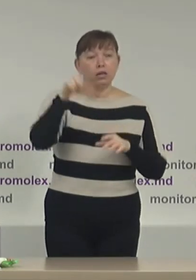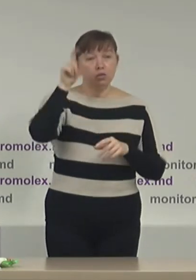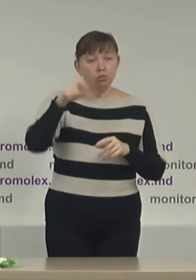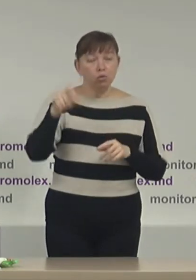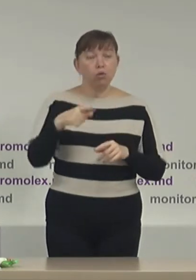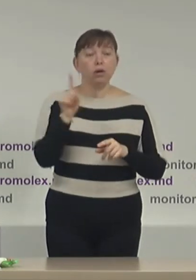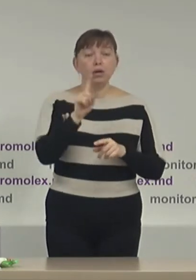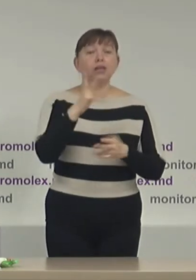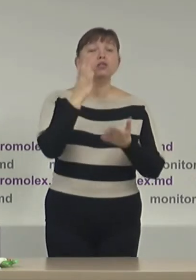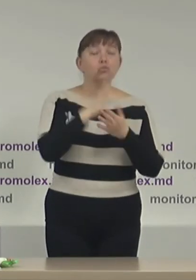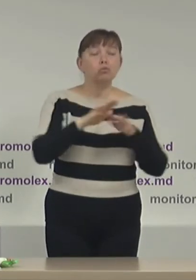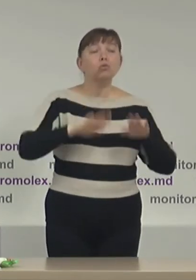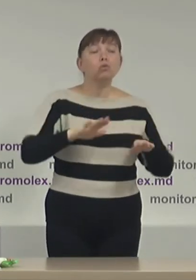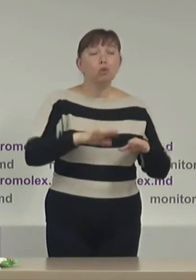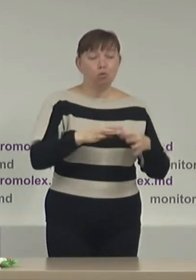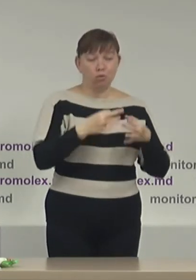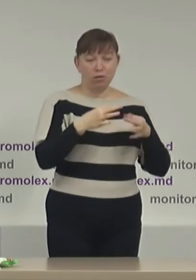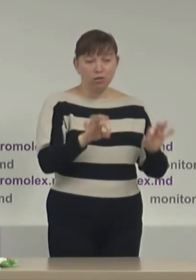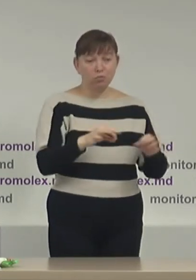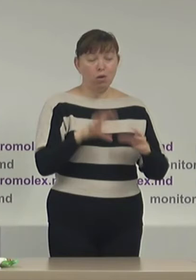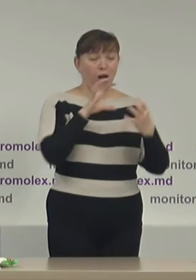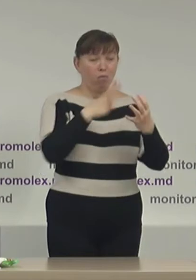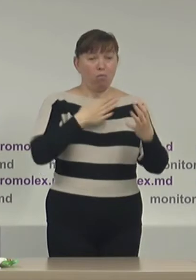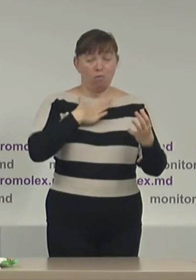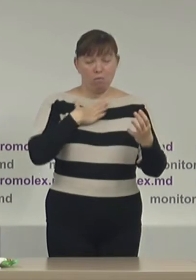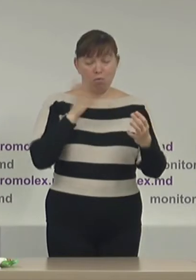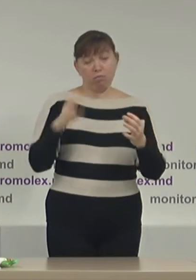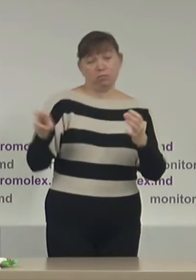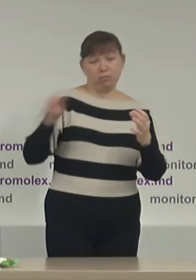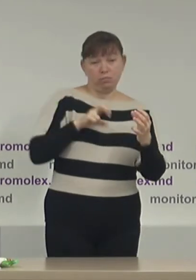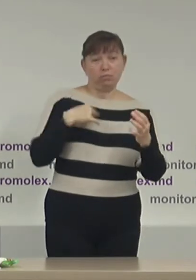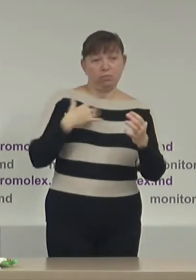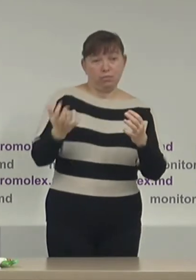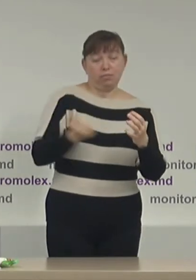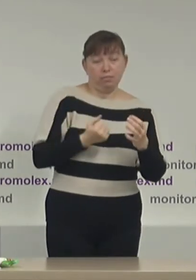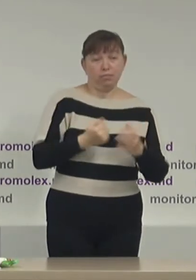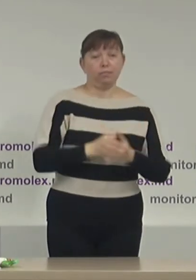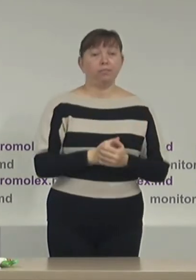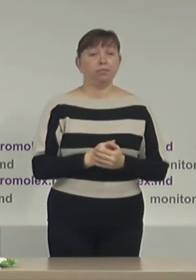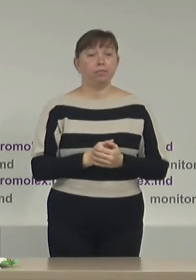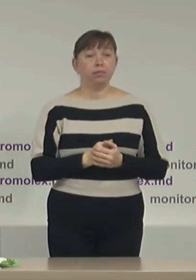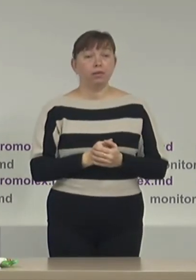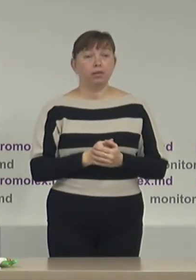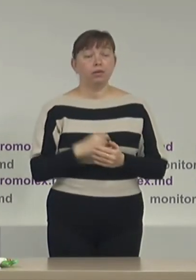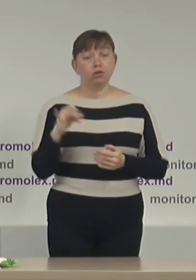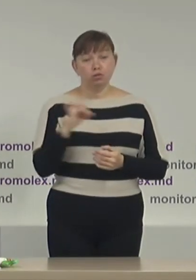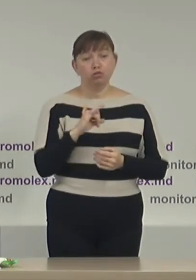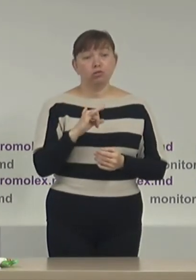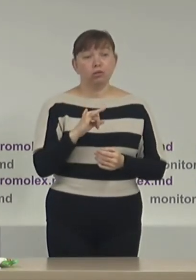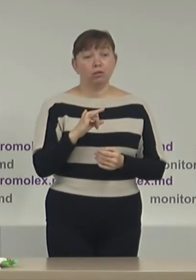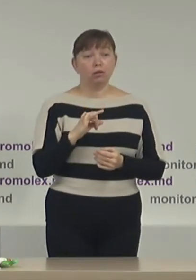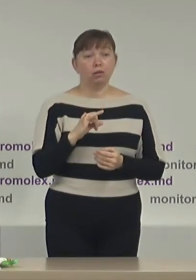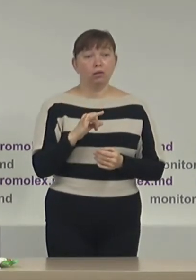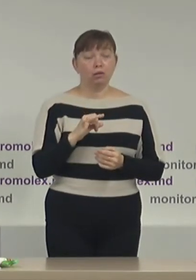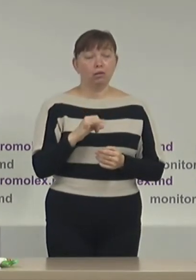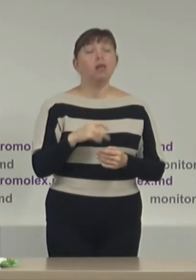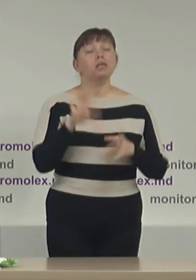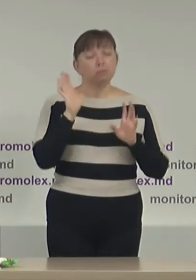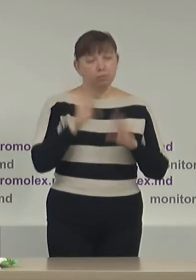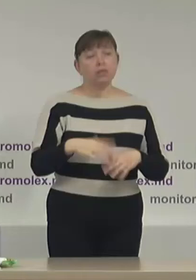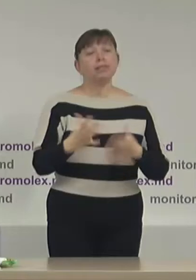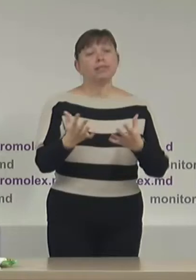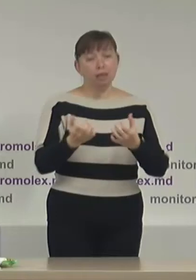self-organize themselves. For example, somebody announces that in my personal car there are available seats,